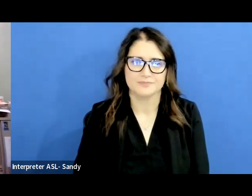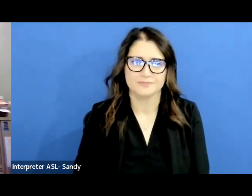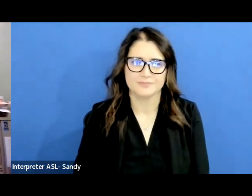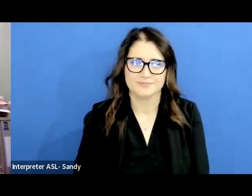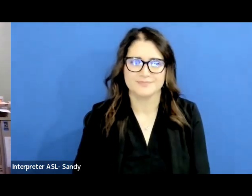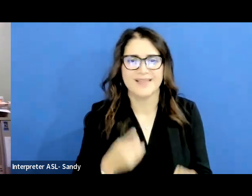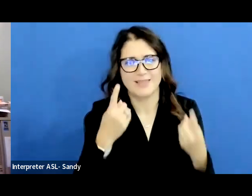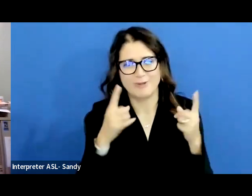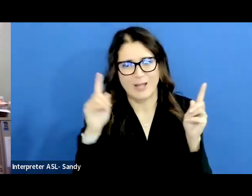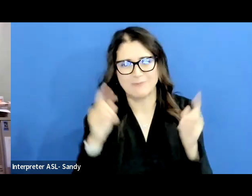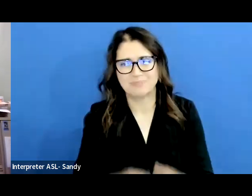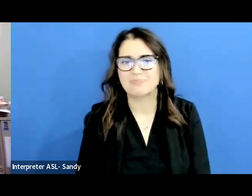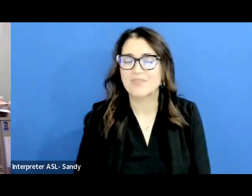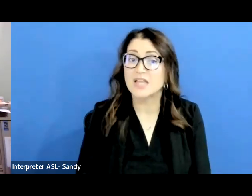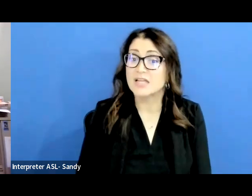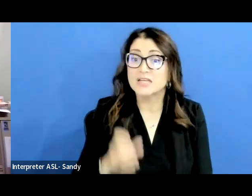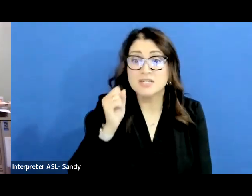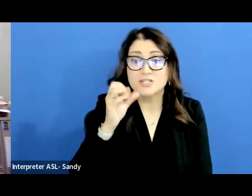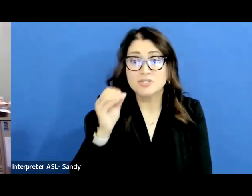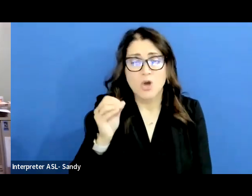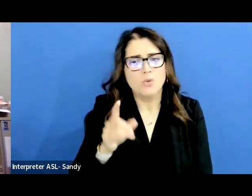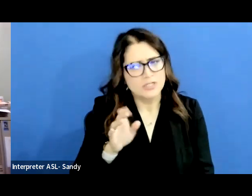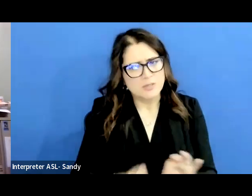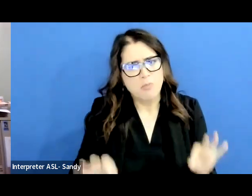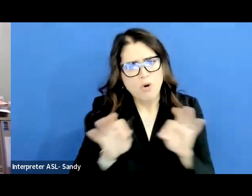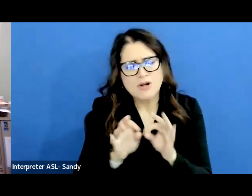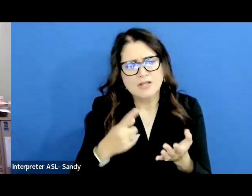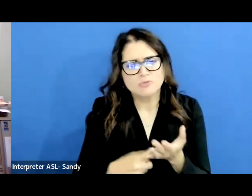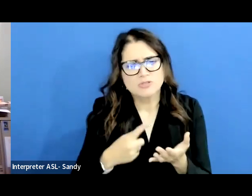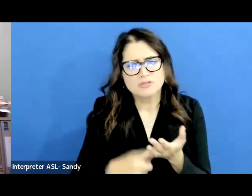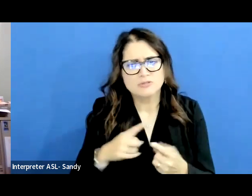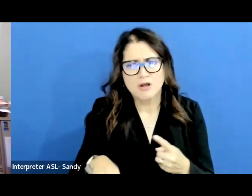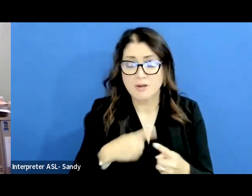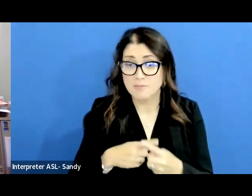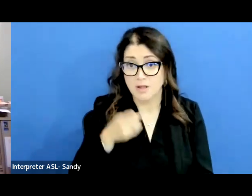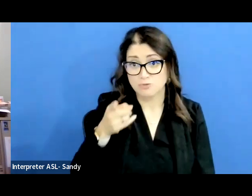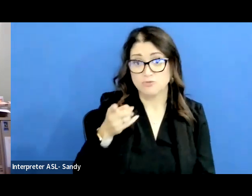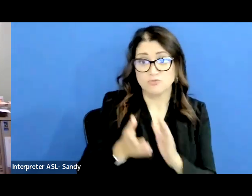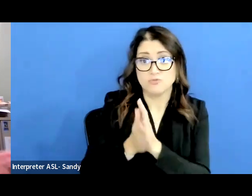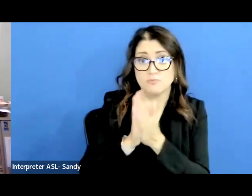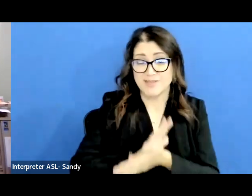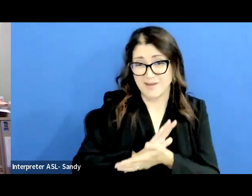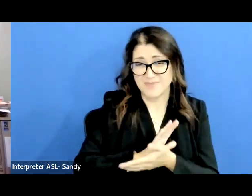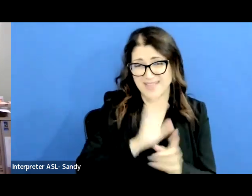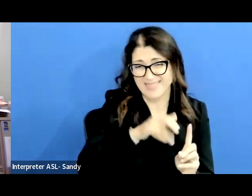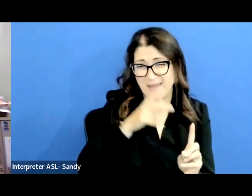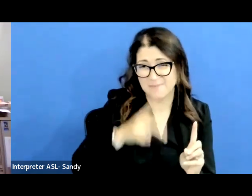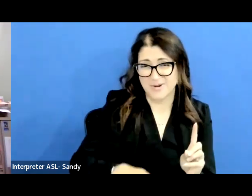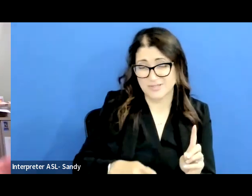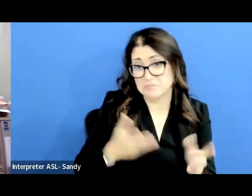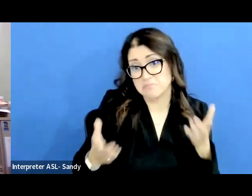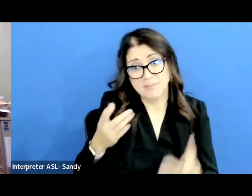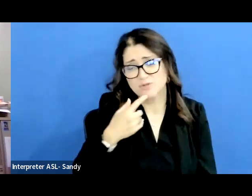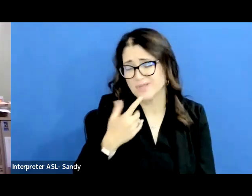There we go. So, you know, it's important as we talk about you becoming that person, and you might say, well, we don't